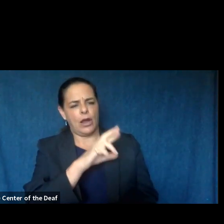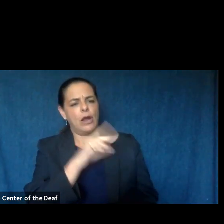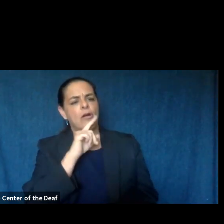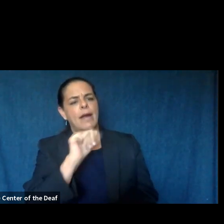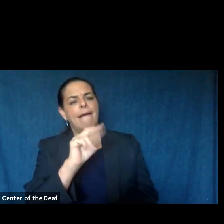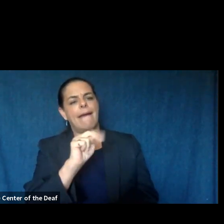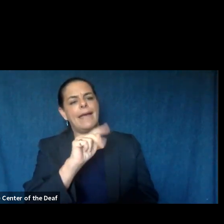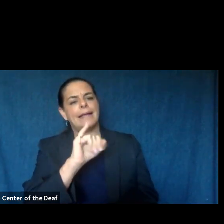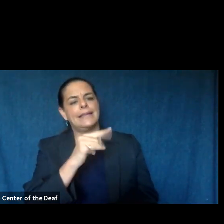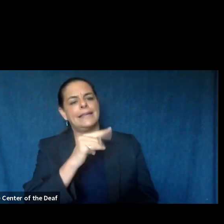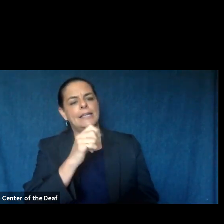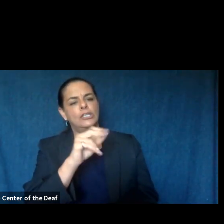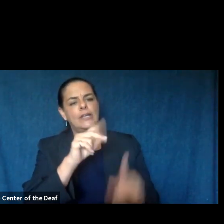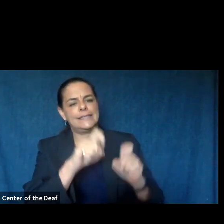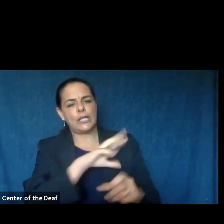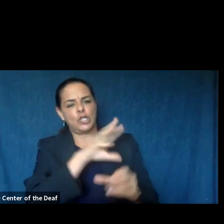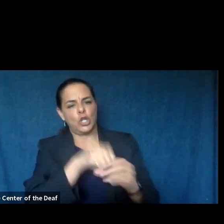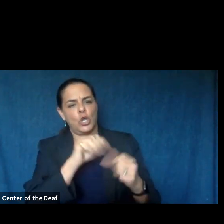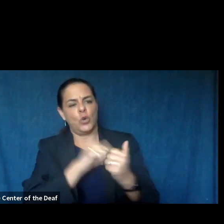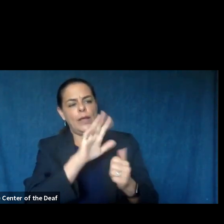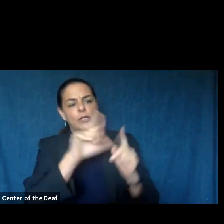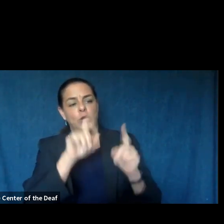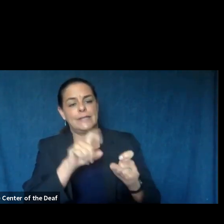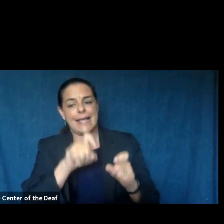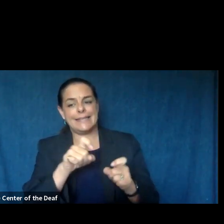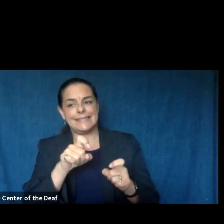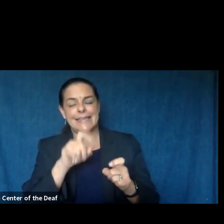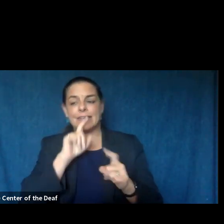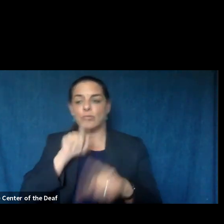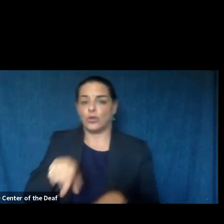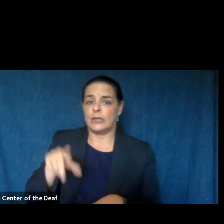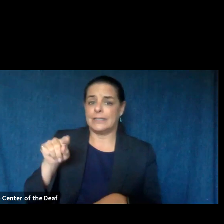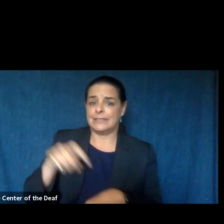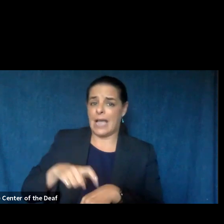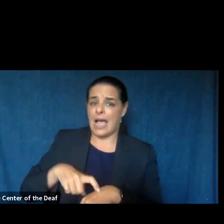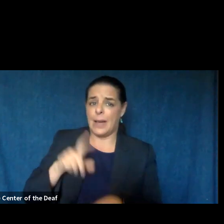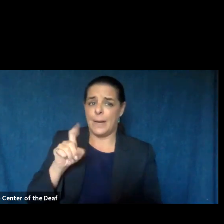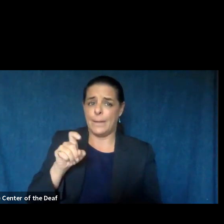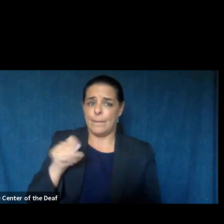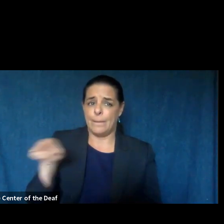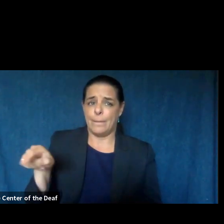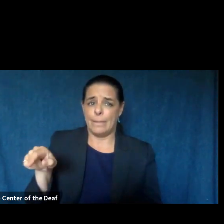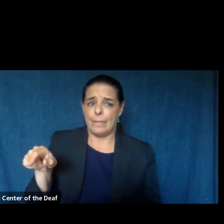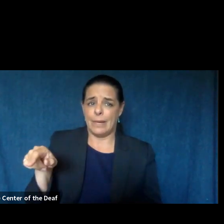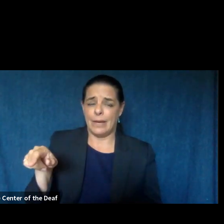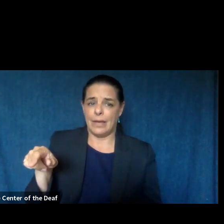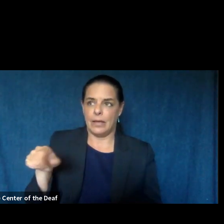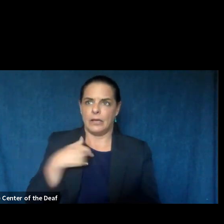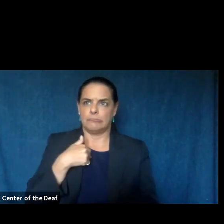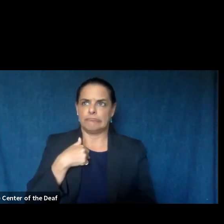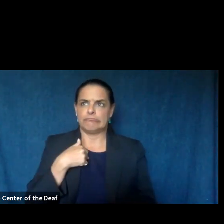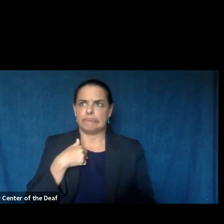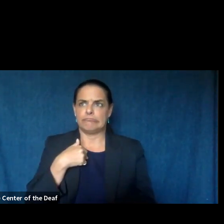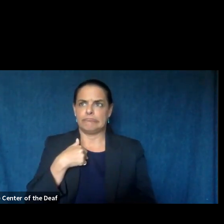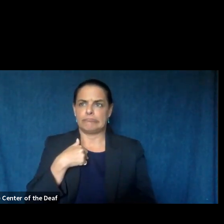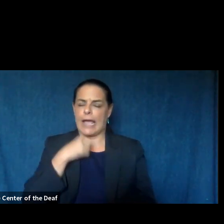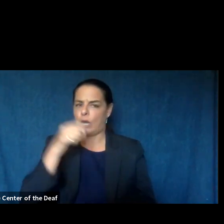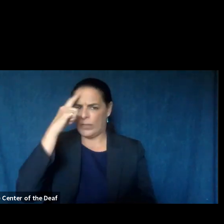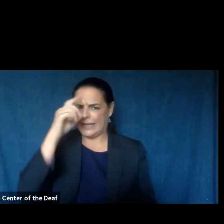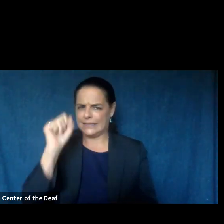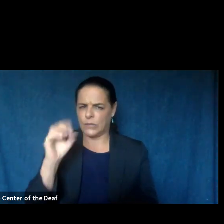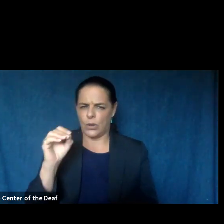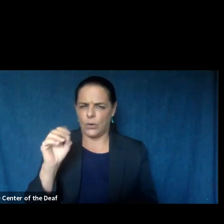antigen tests included in your testing turnaround time? I'm having to think on that. I do not believe so.